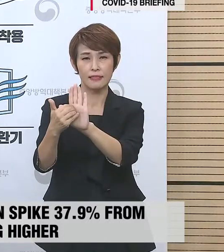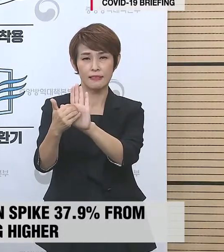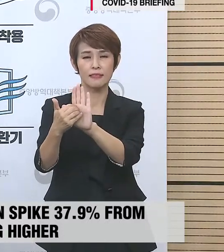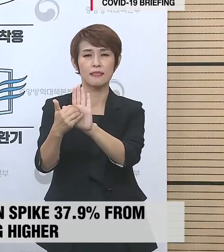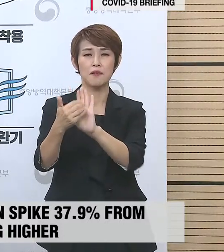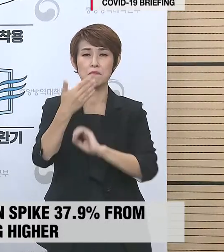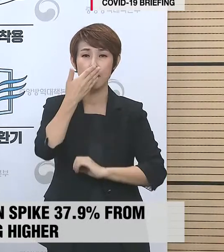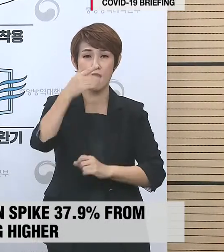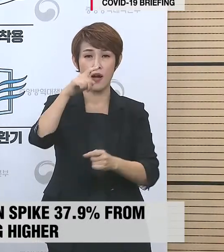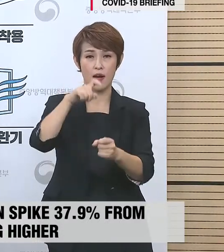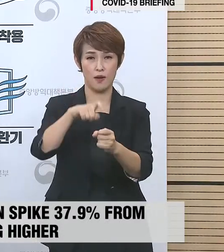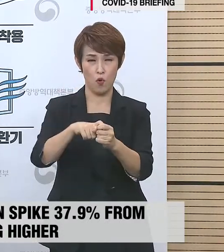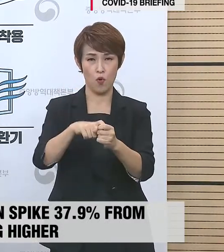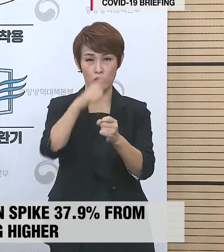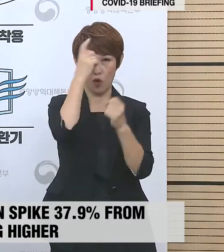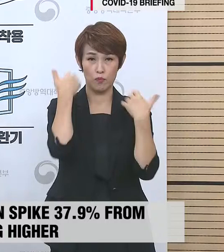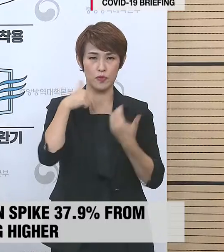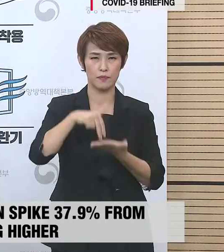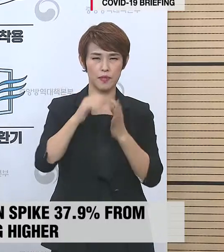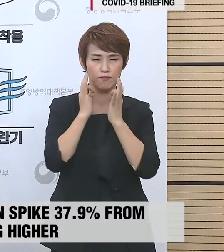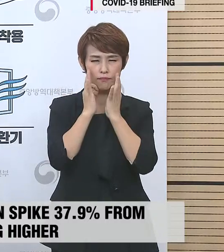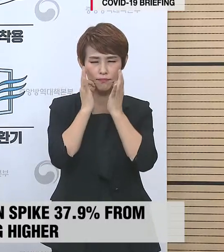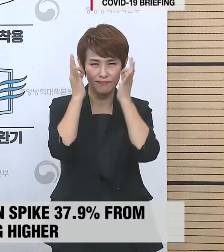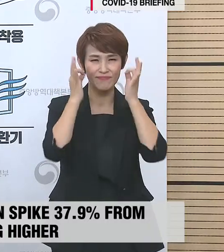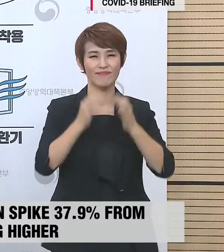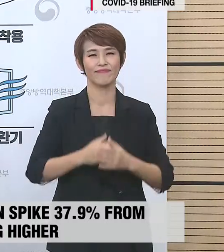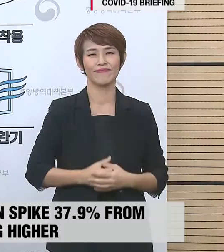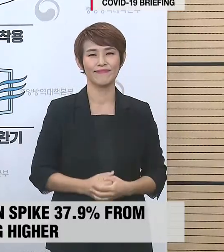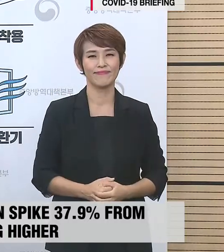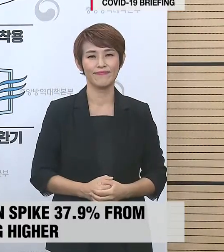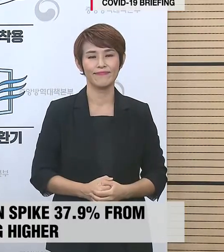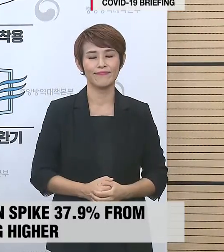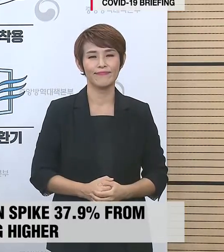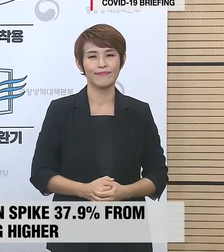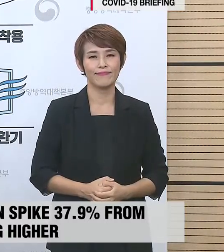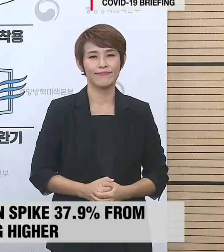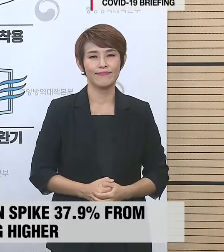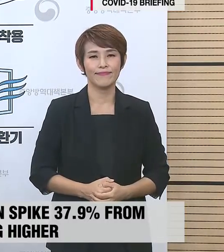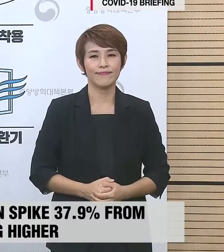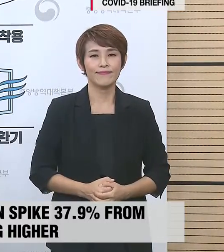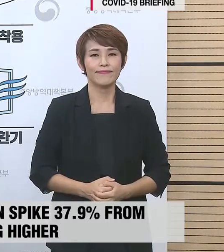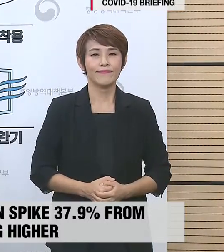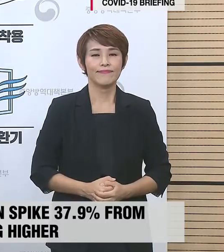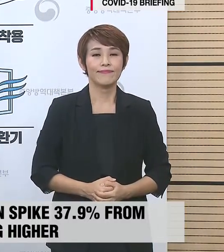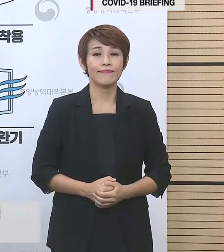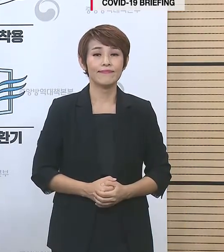investigators and government staff members as well. And the government will also spare no efforts. Thank